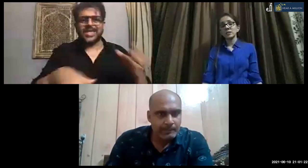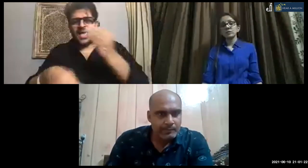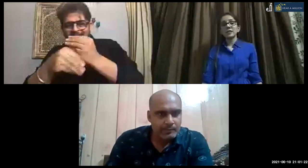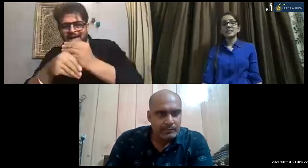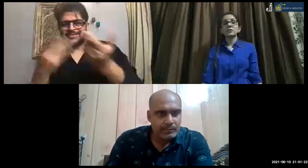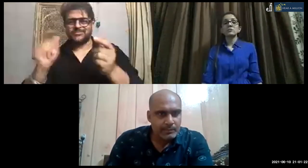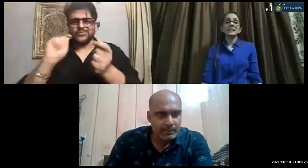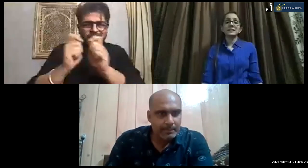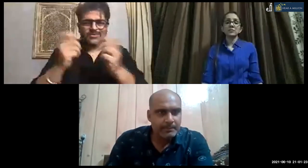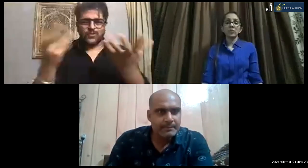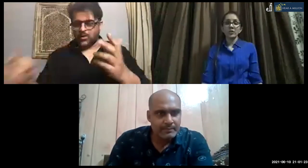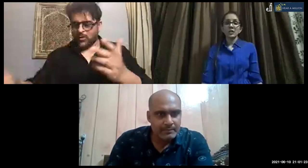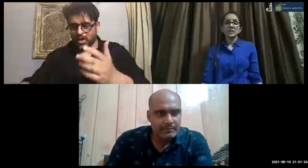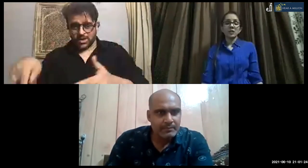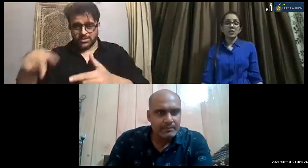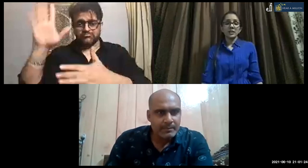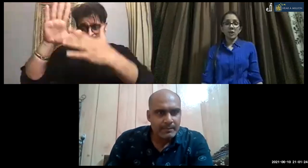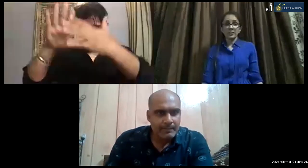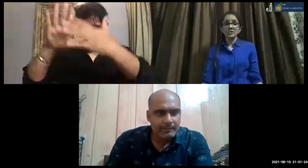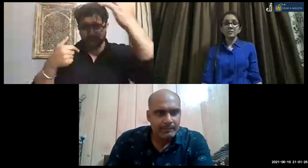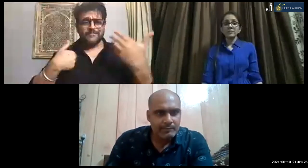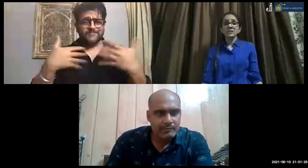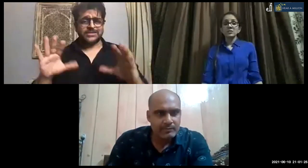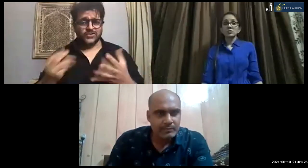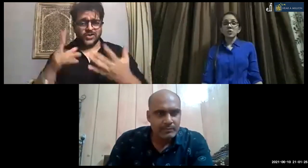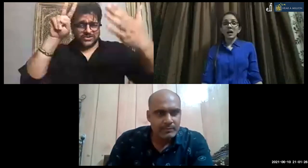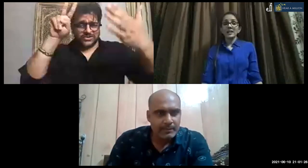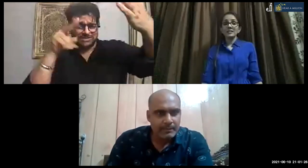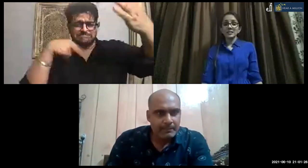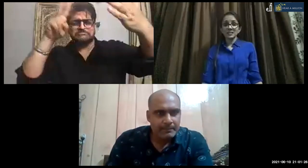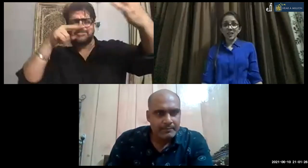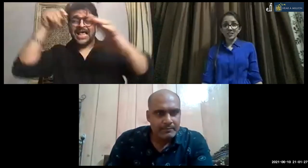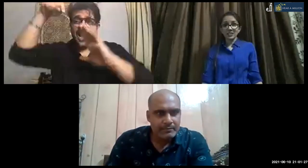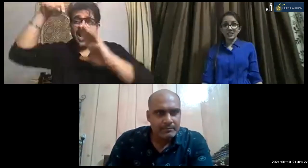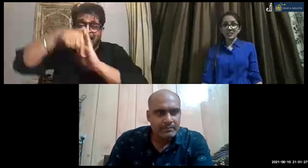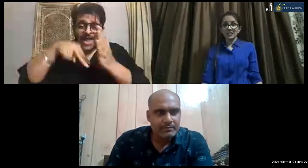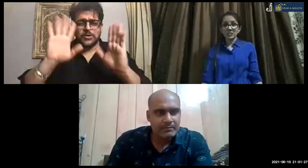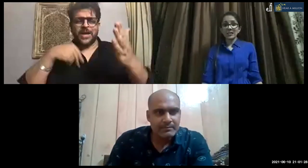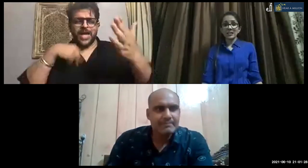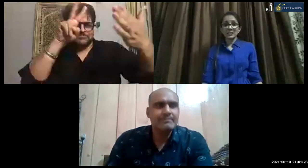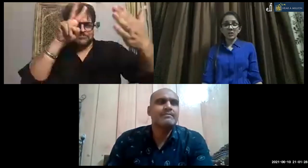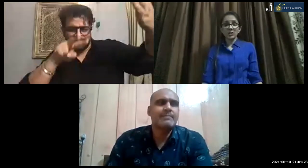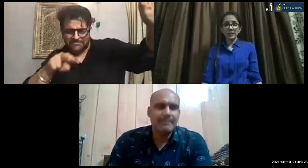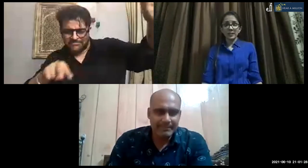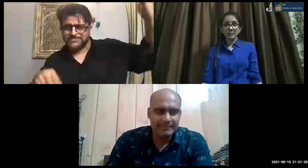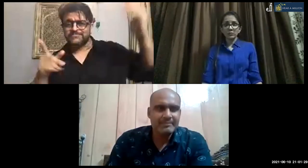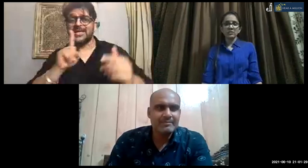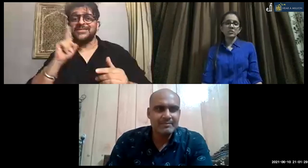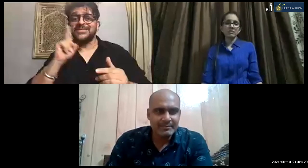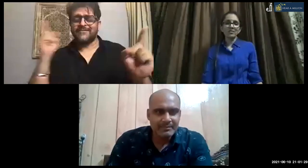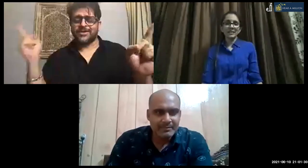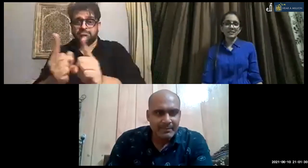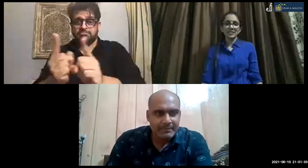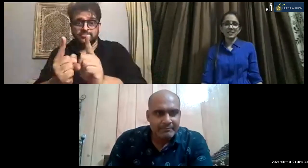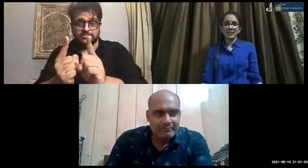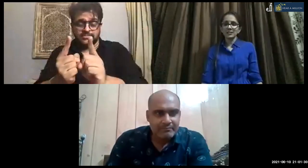recommend the right kind of guidelines for the e-content. So I did start reading it, and I was like, I did not go in depth of it, just